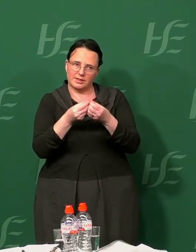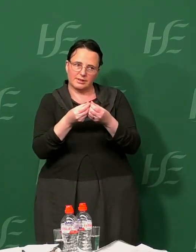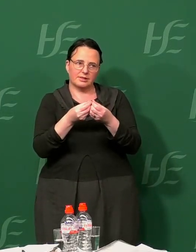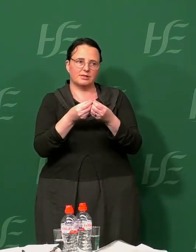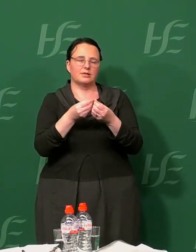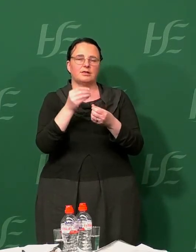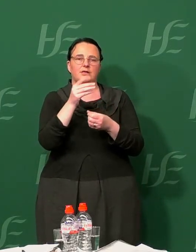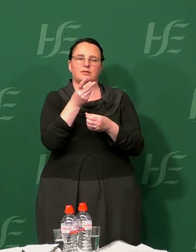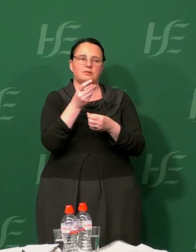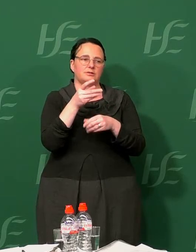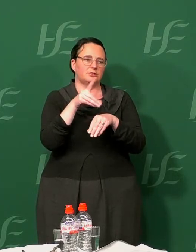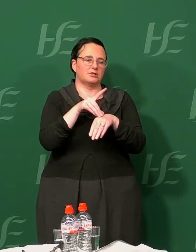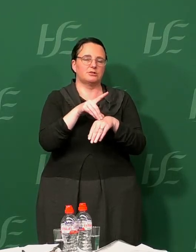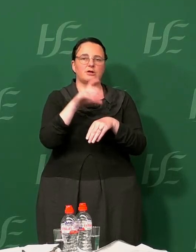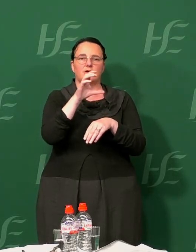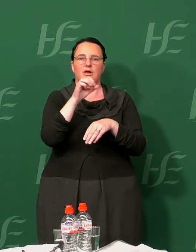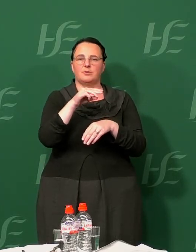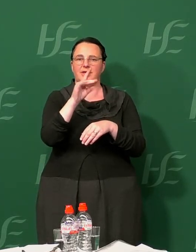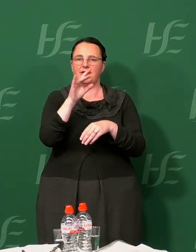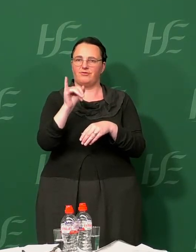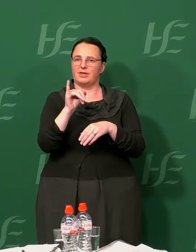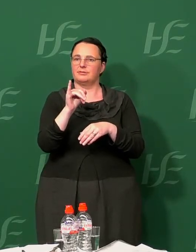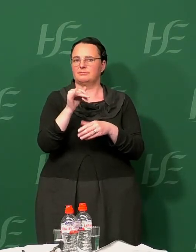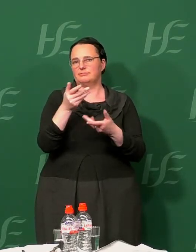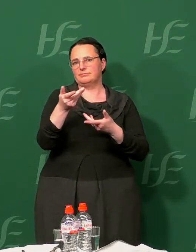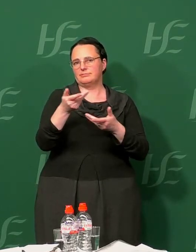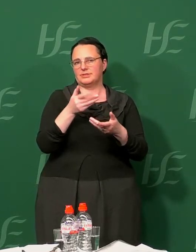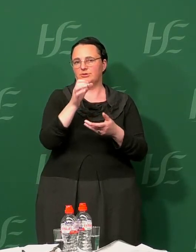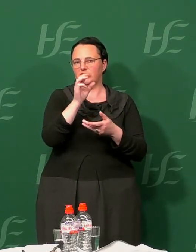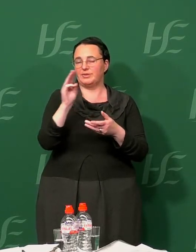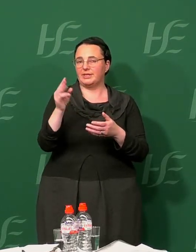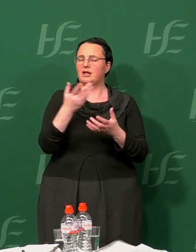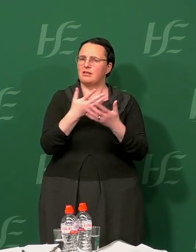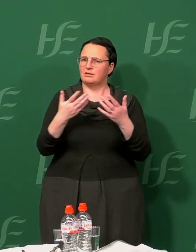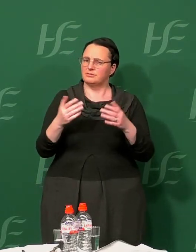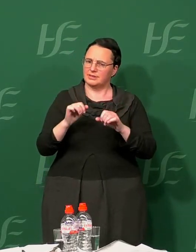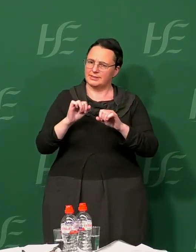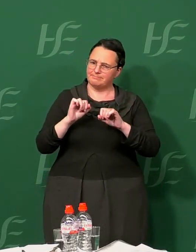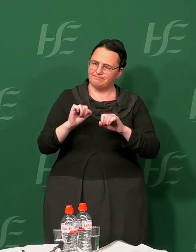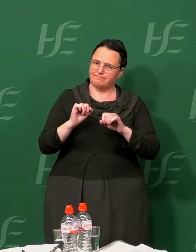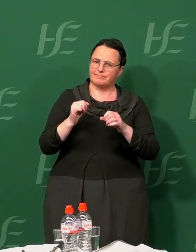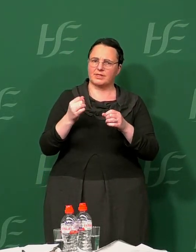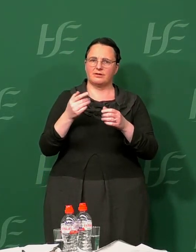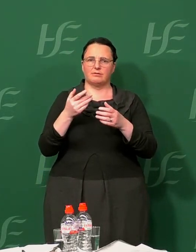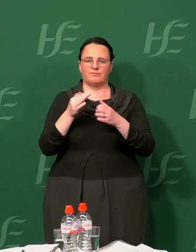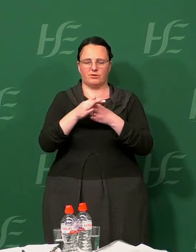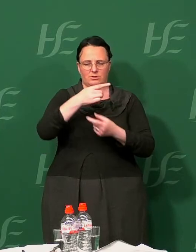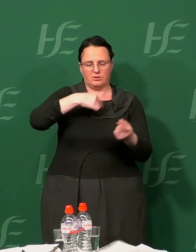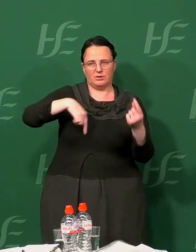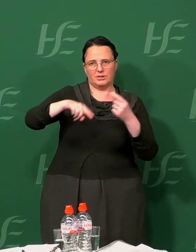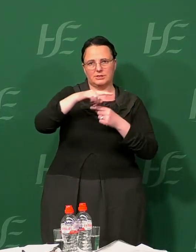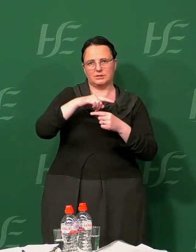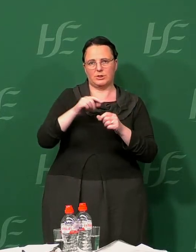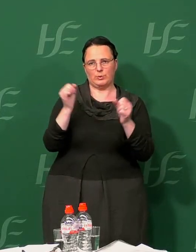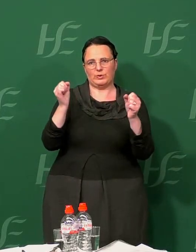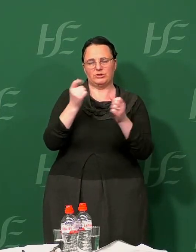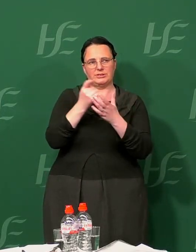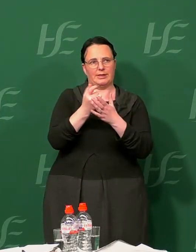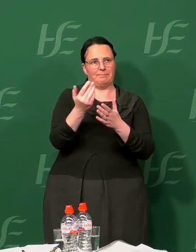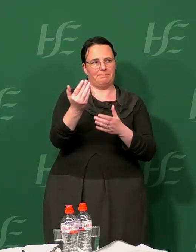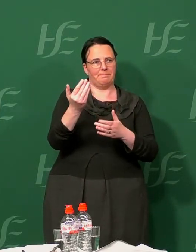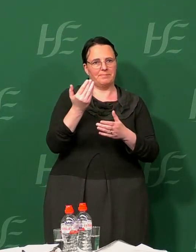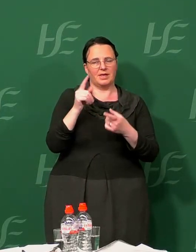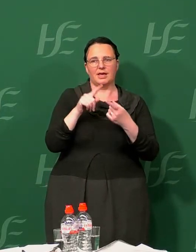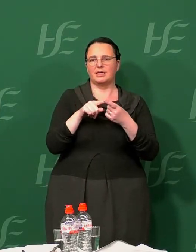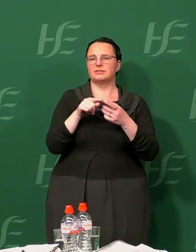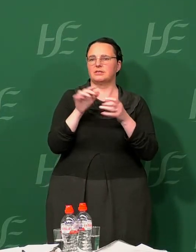with the ICGP. So there's obviously higher demands on us as we head into winter, and it's obviously a concern for us, particularly in our emergency